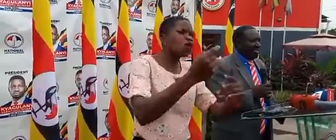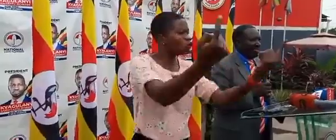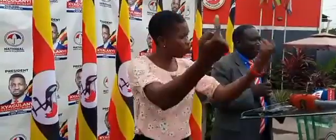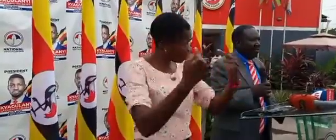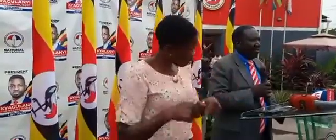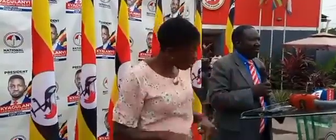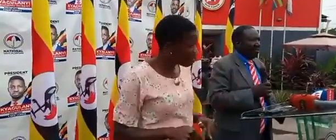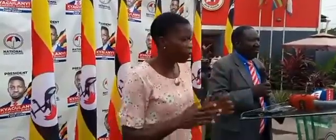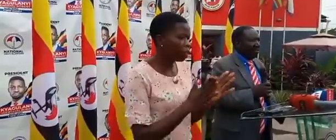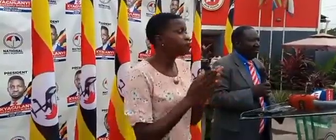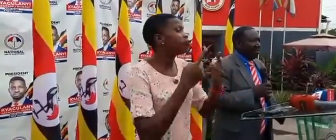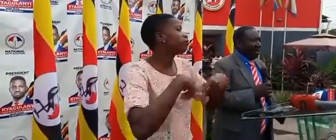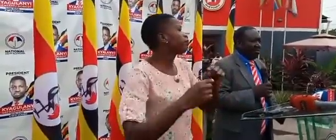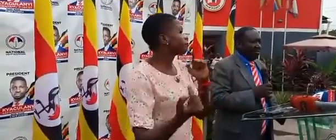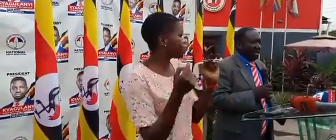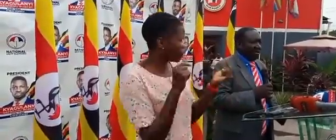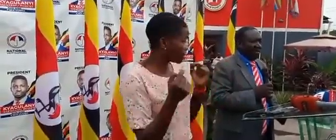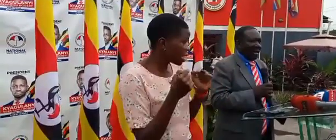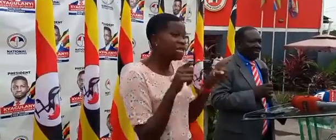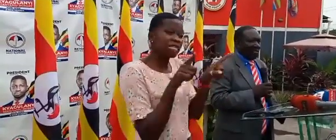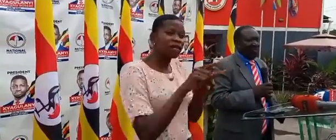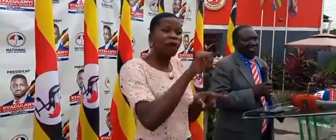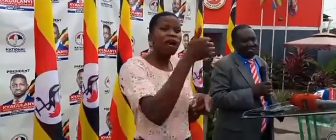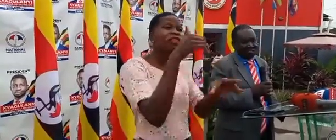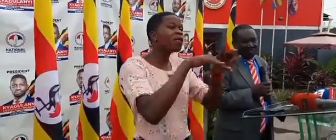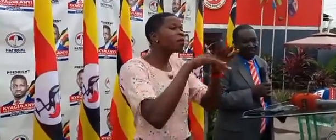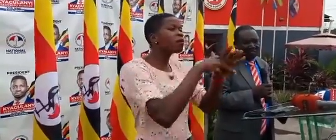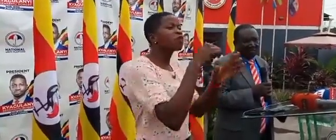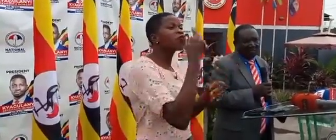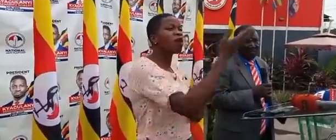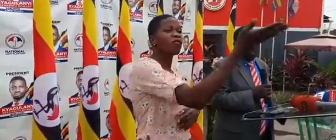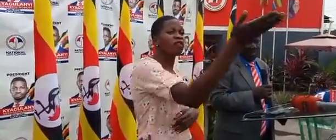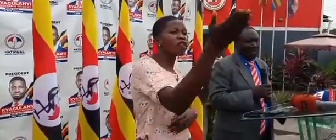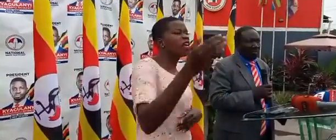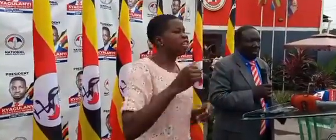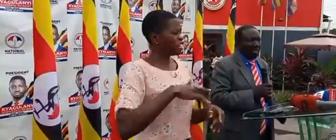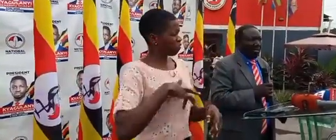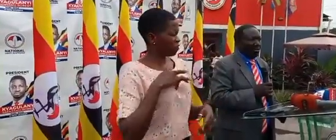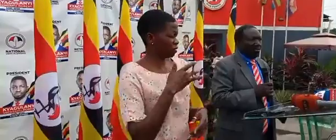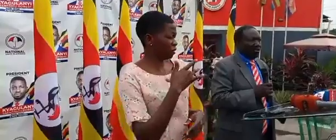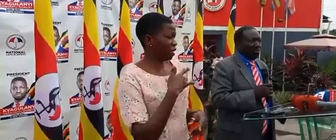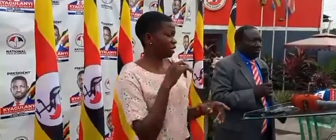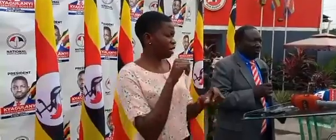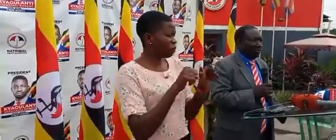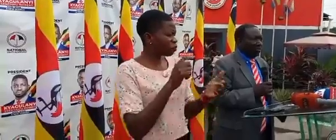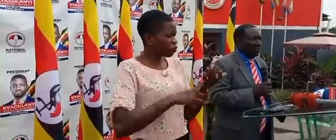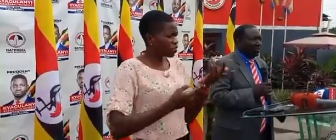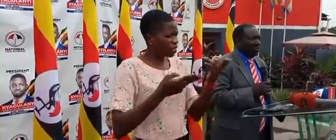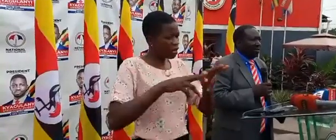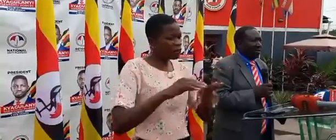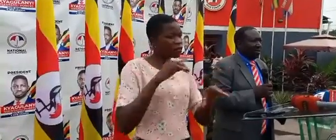others out there, philanthropists, who can contribute,